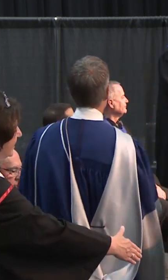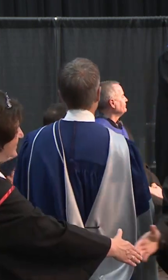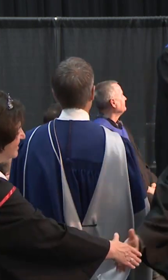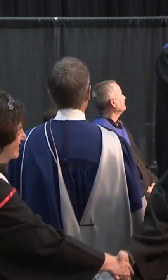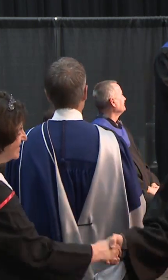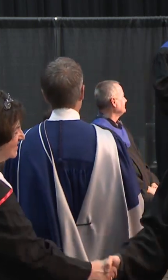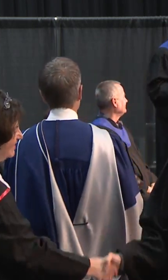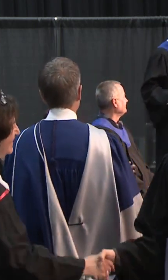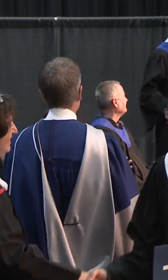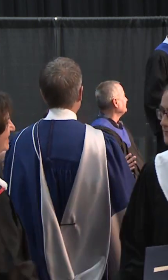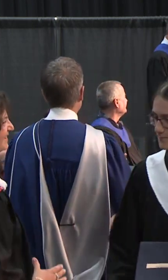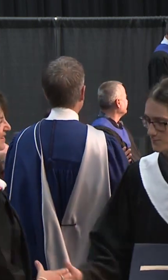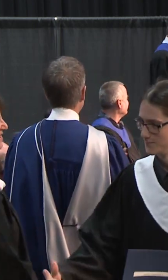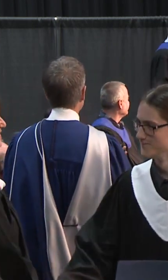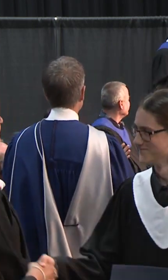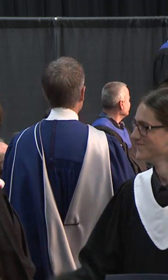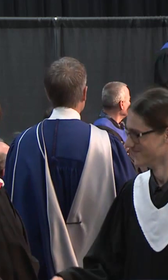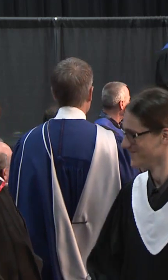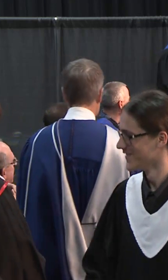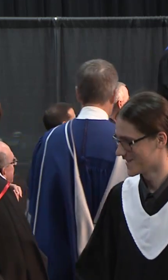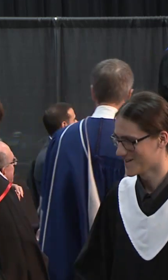Jason Daly.